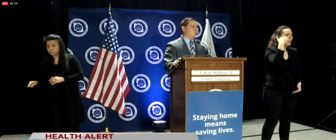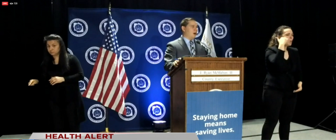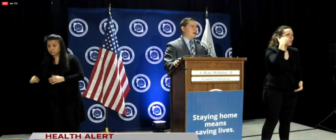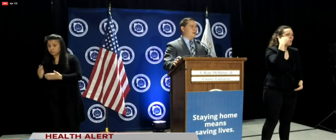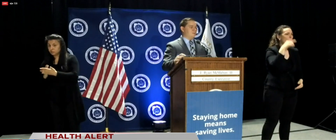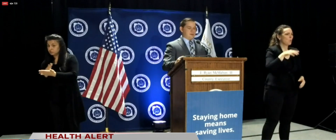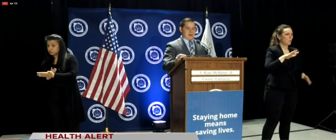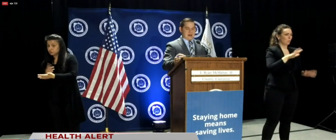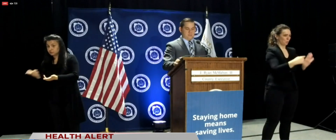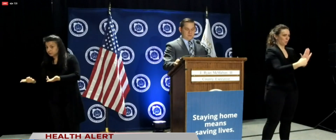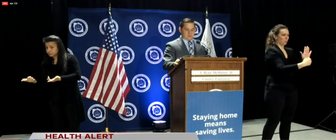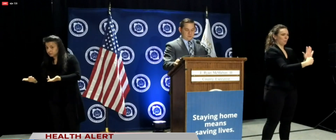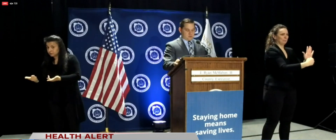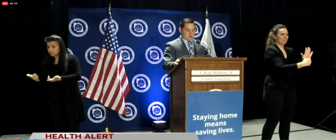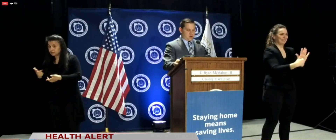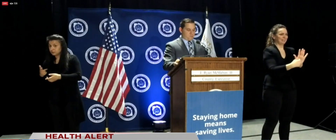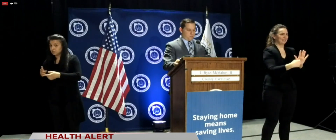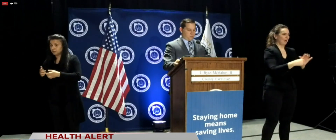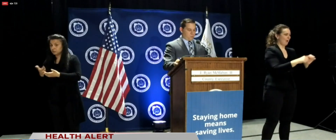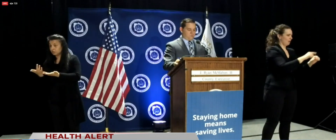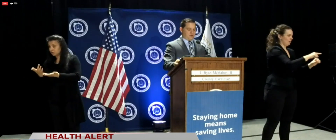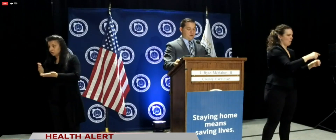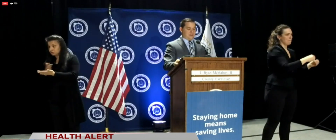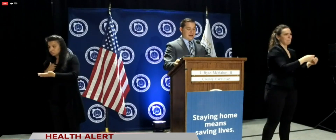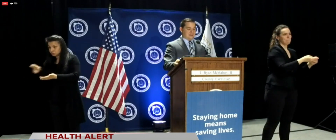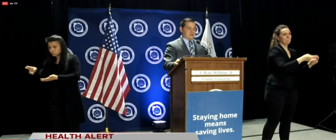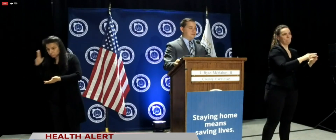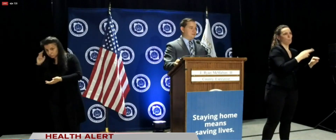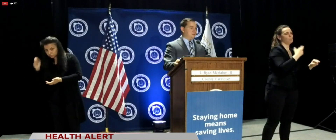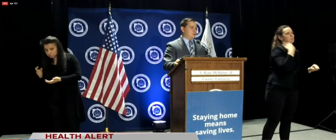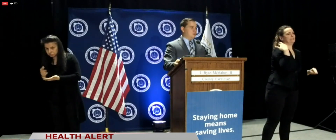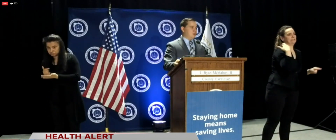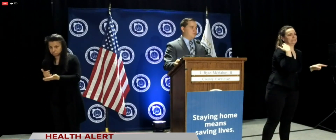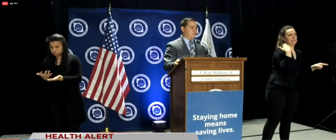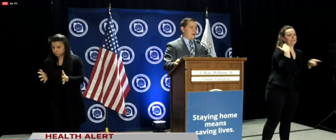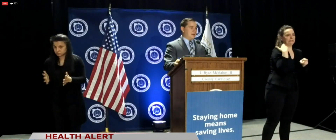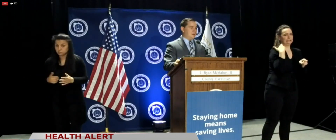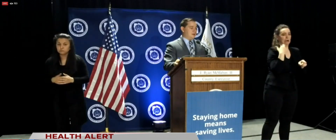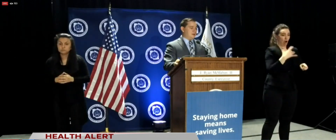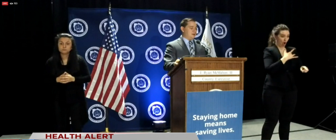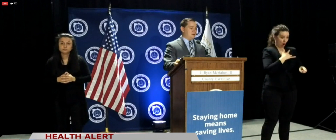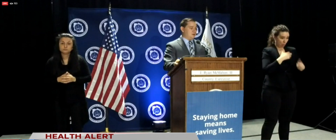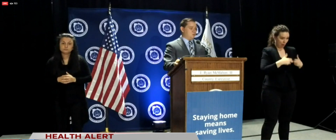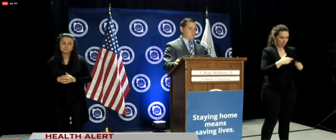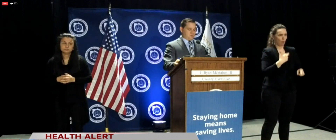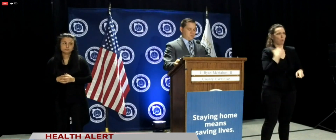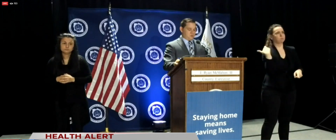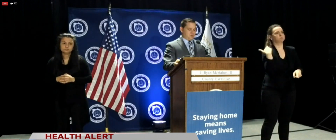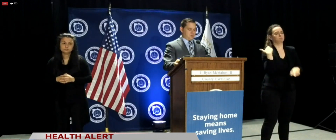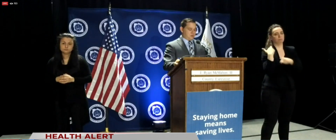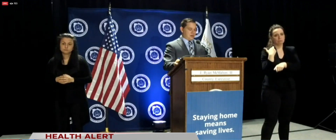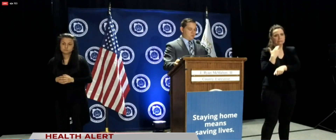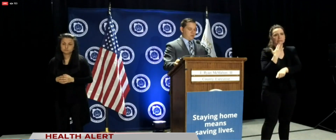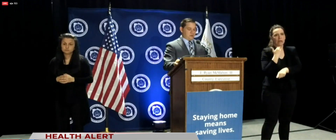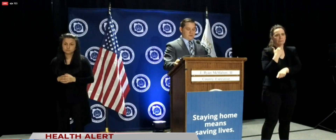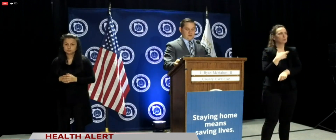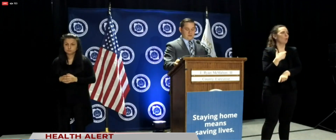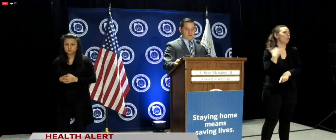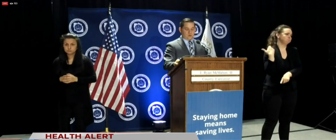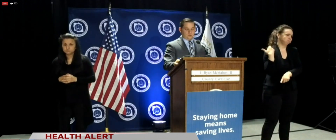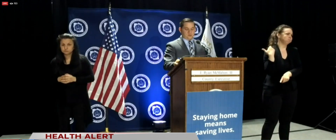of why that may happen. We're very cognizant of that, and again,